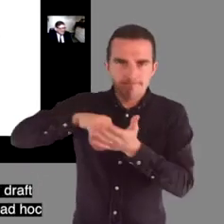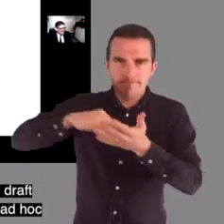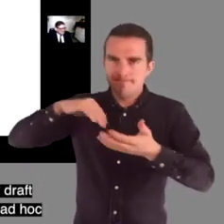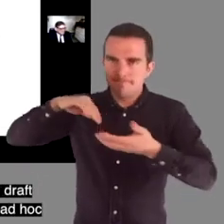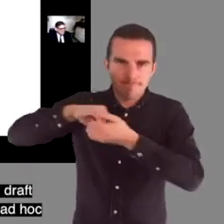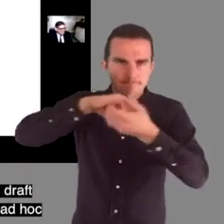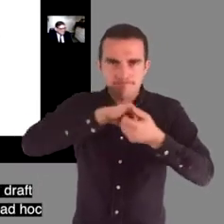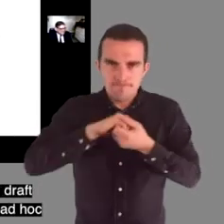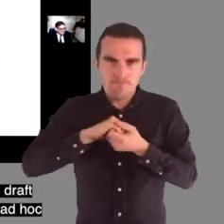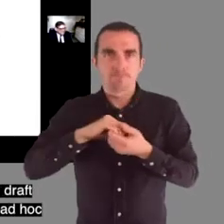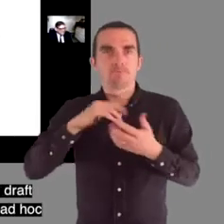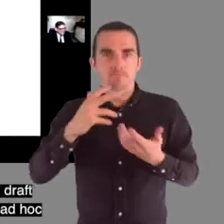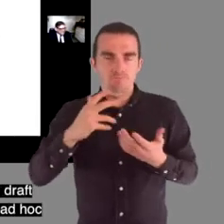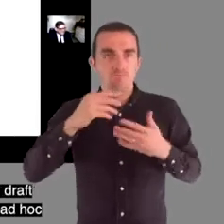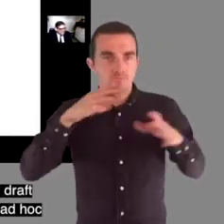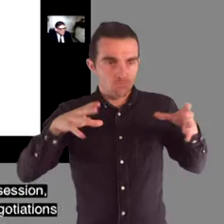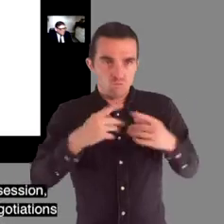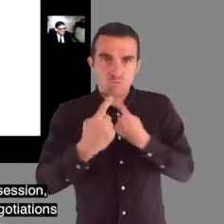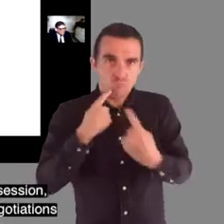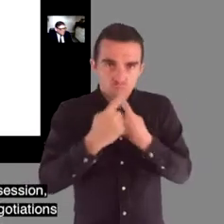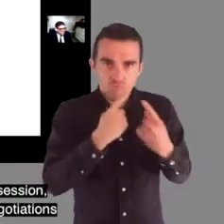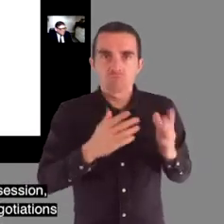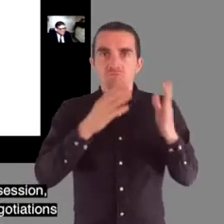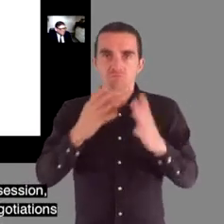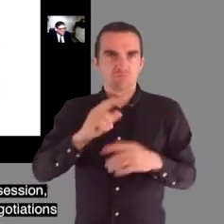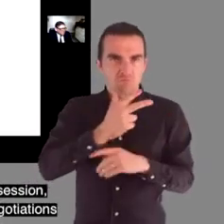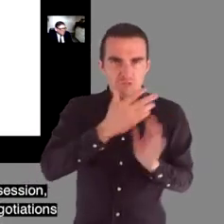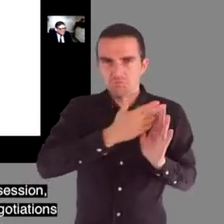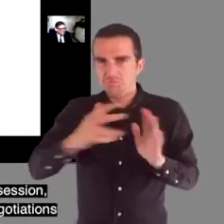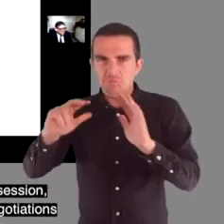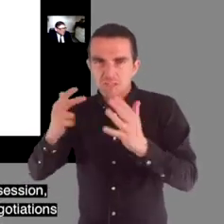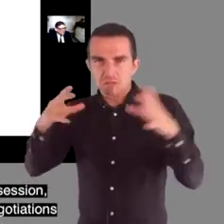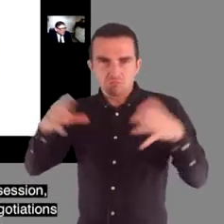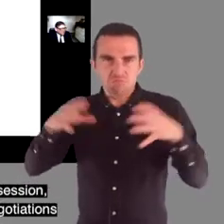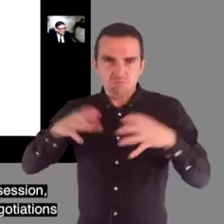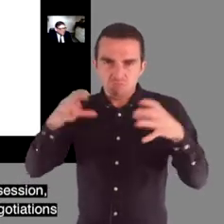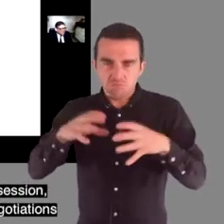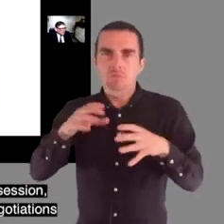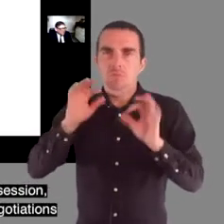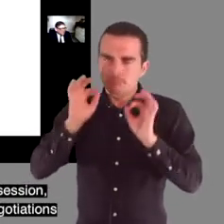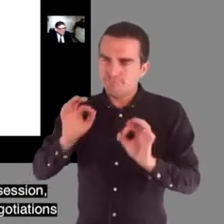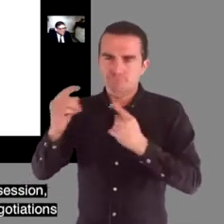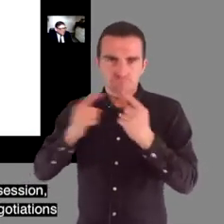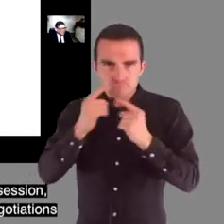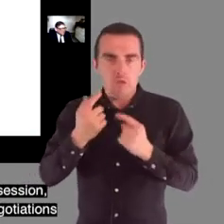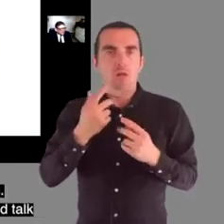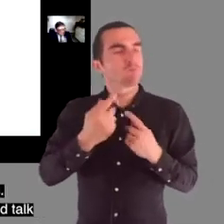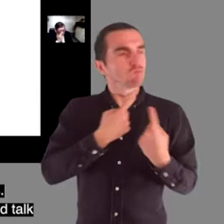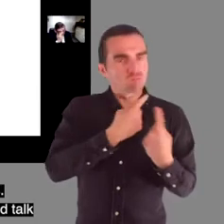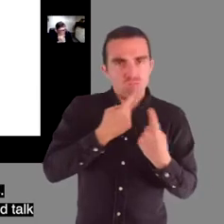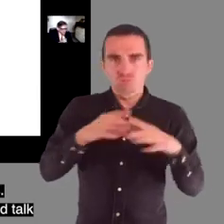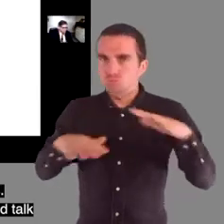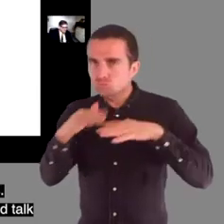treaty articles. And from the third ad hoc session through the eighth ad hoc session, what we had were both formal negotiations